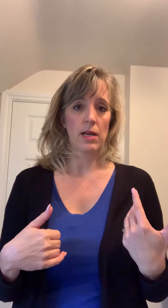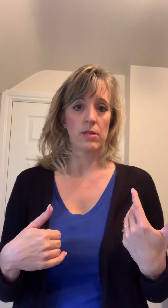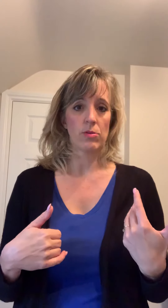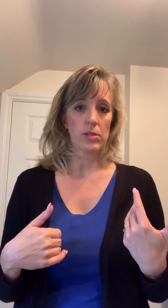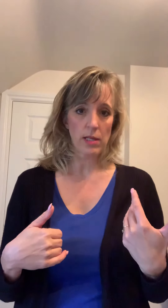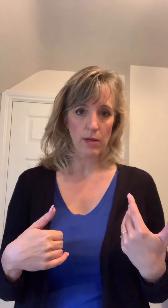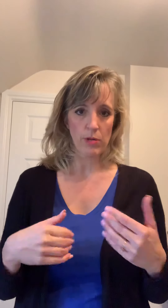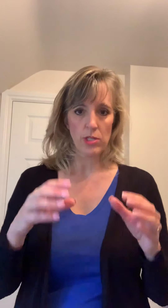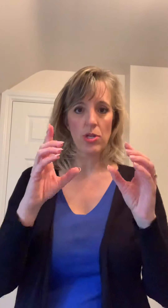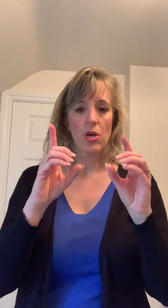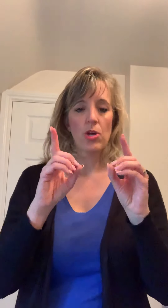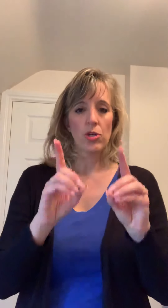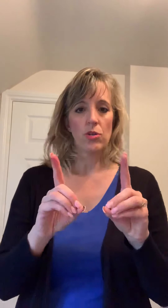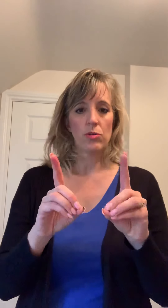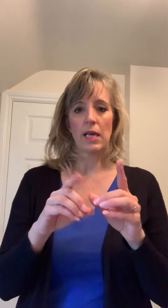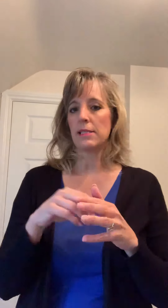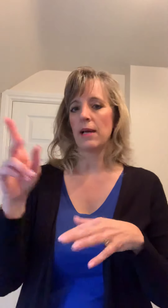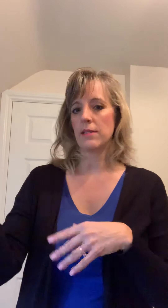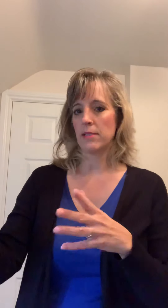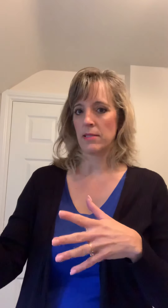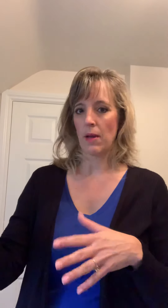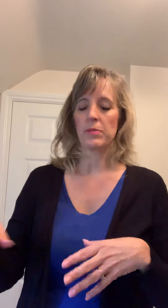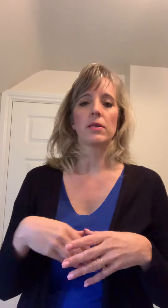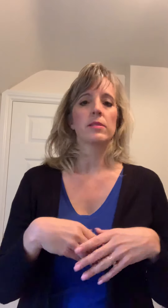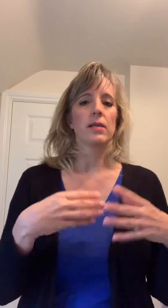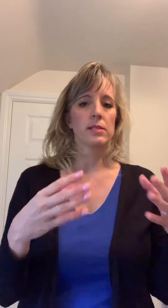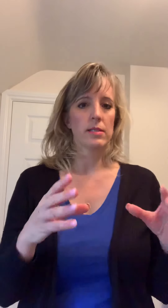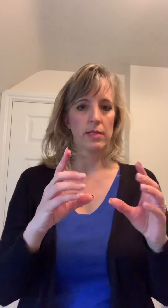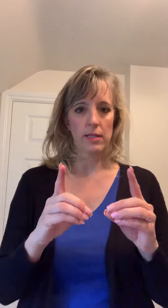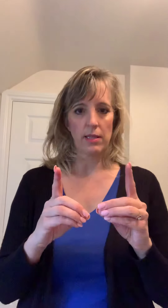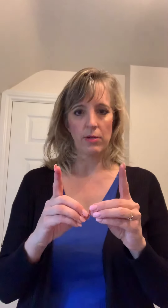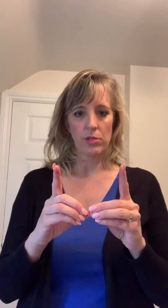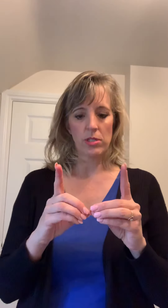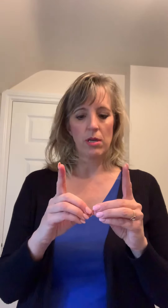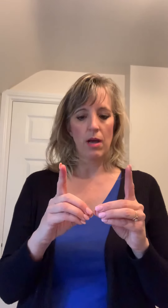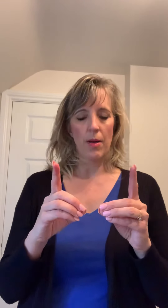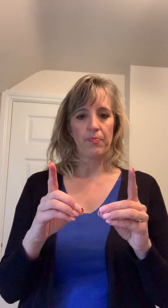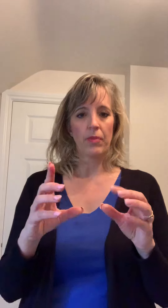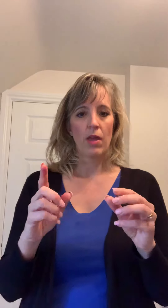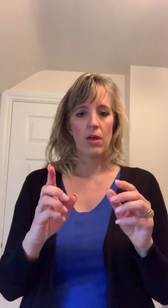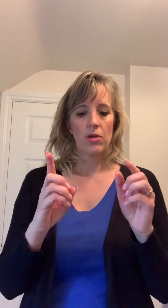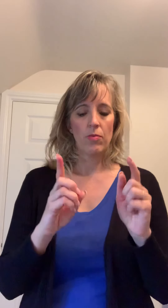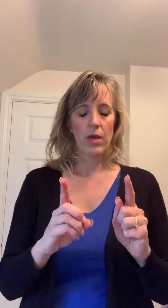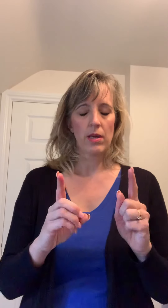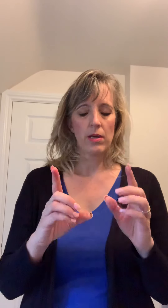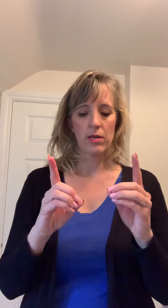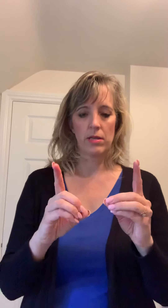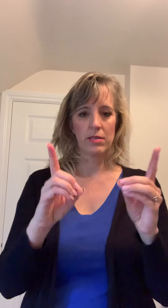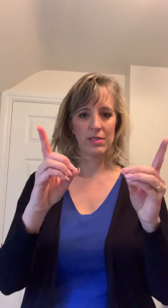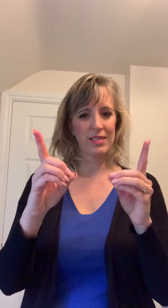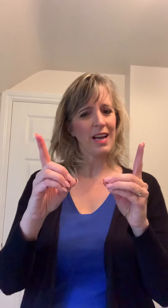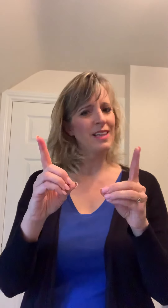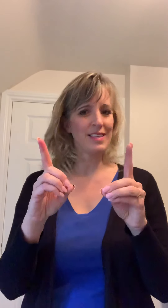know sign language, not sign as in a stop sign, sign as in like sign language. You make kind of like